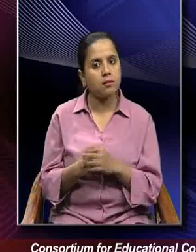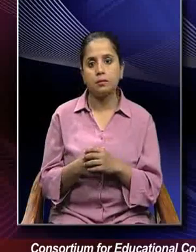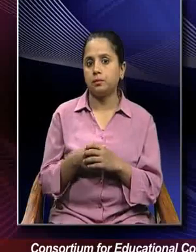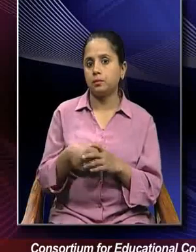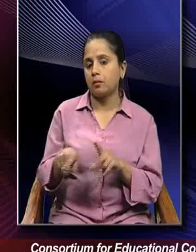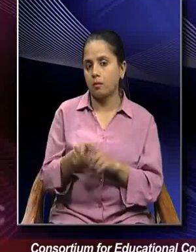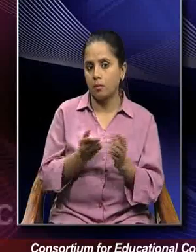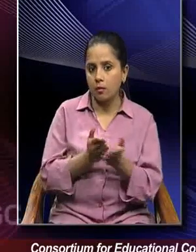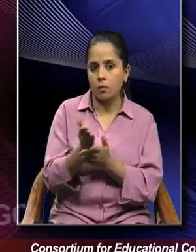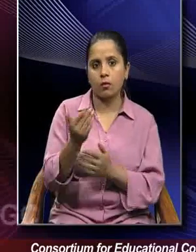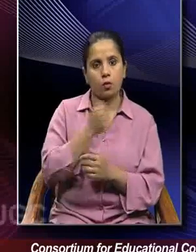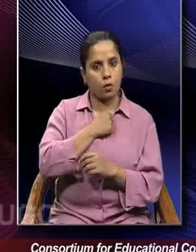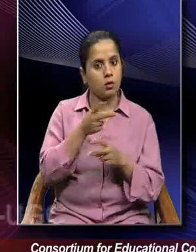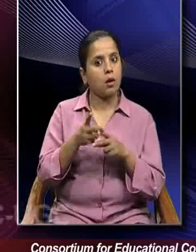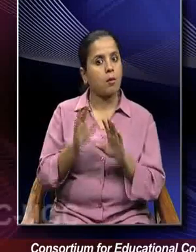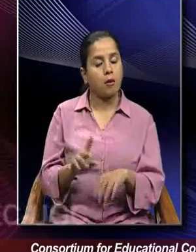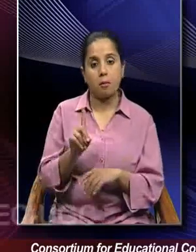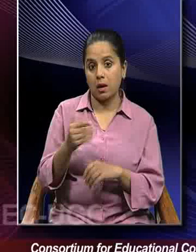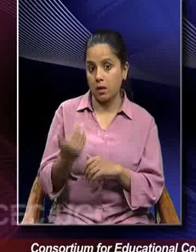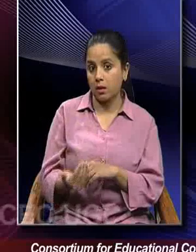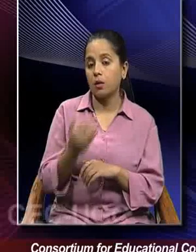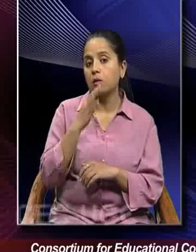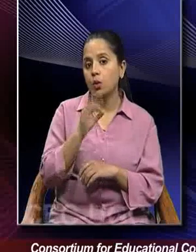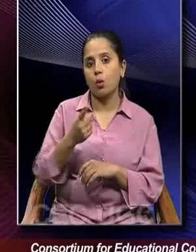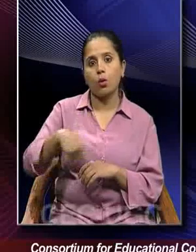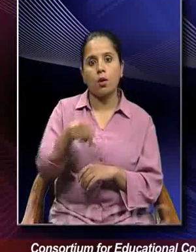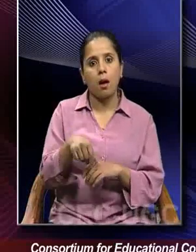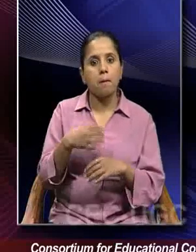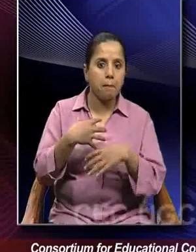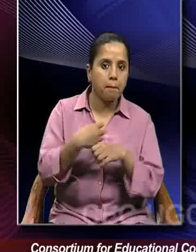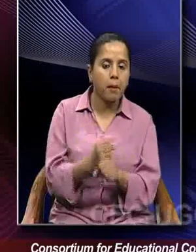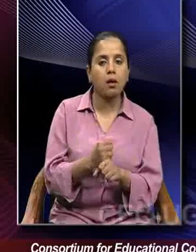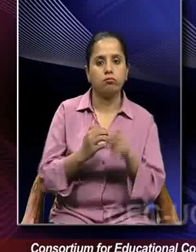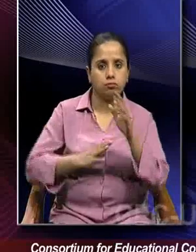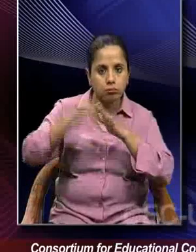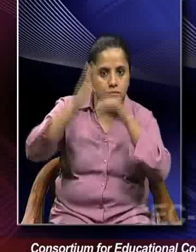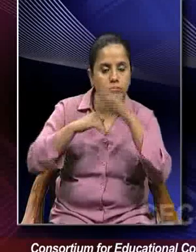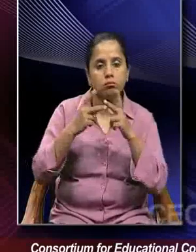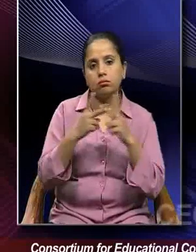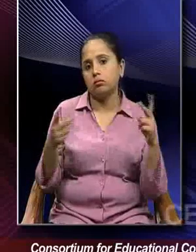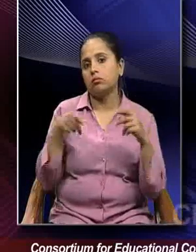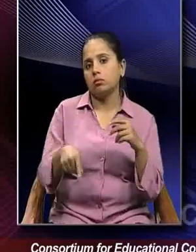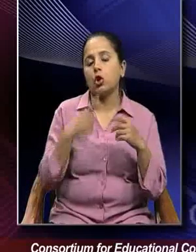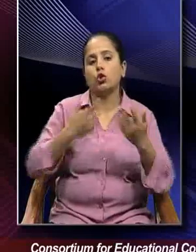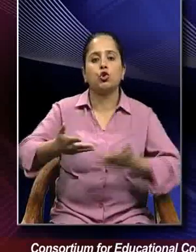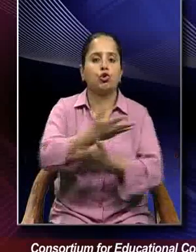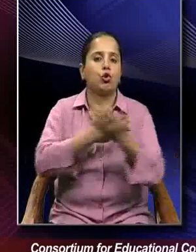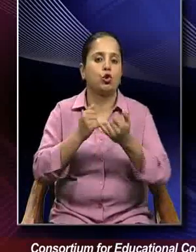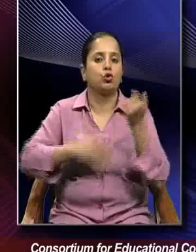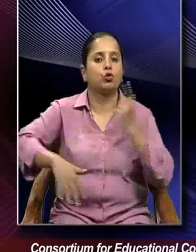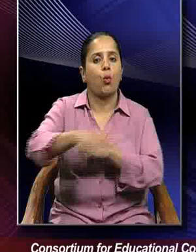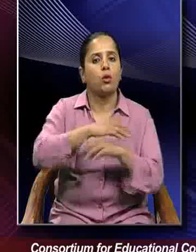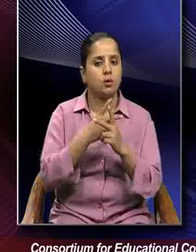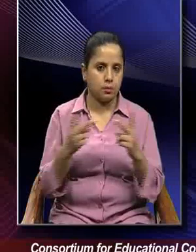part of our existence, but it is something which is created, constructed while we interact in the social